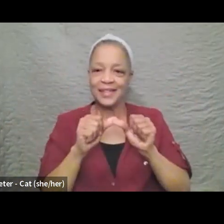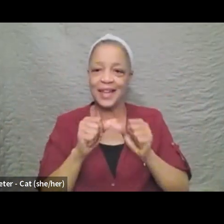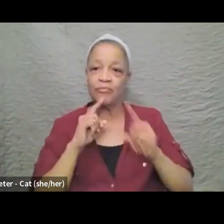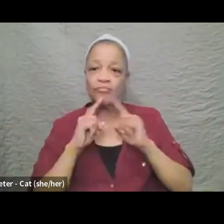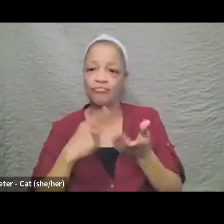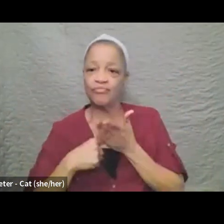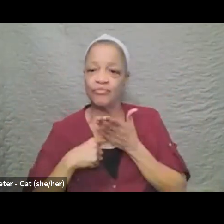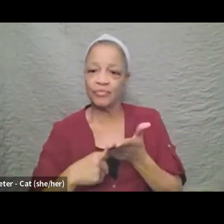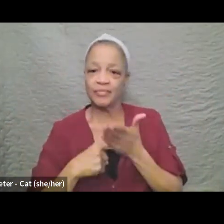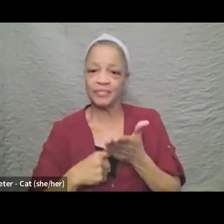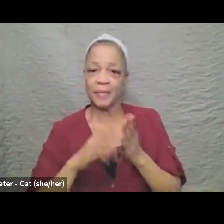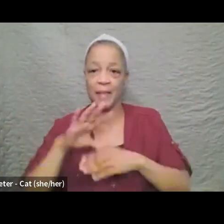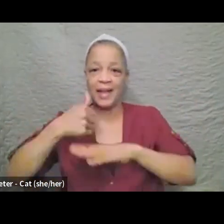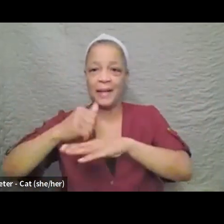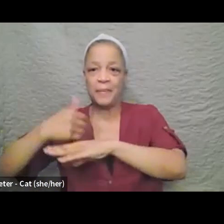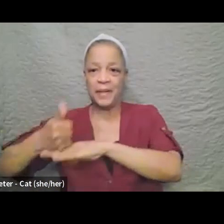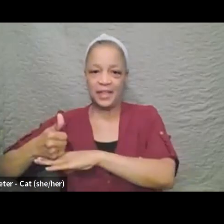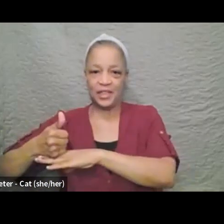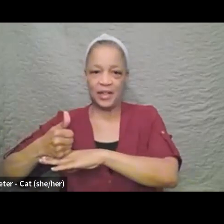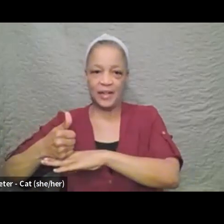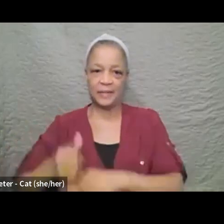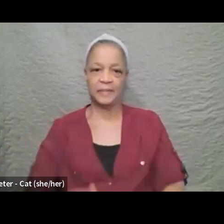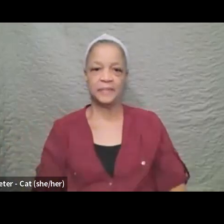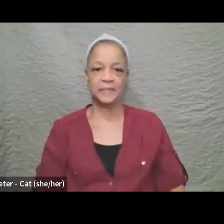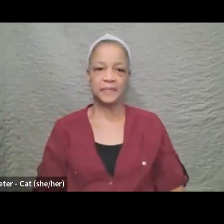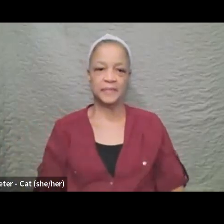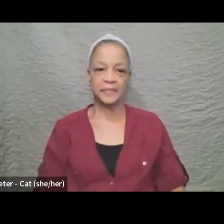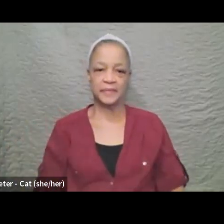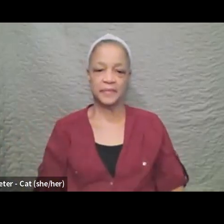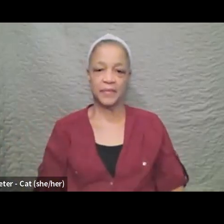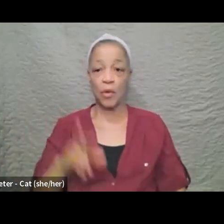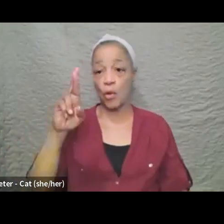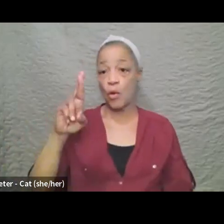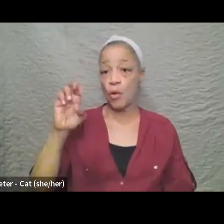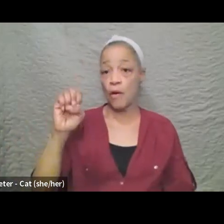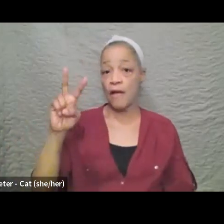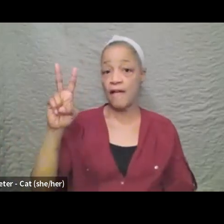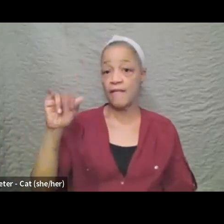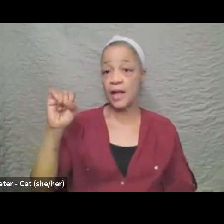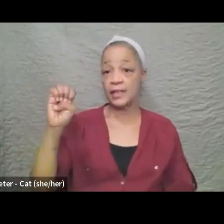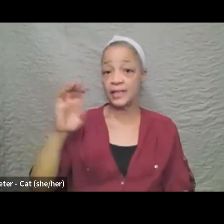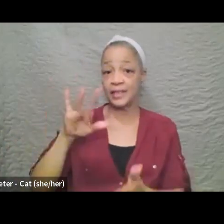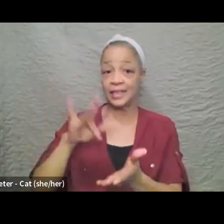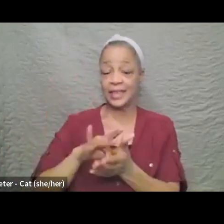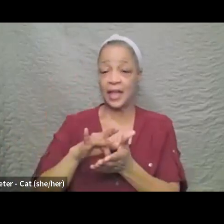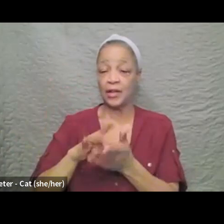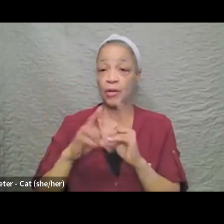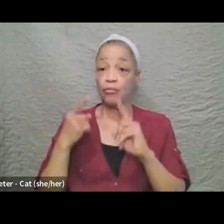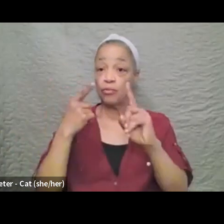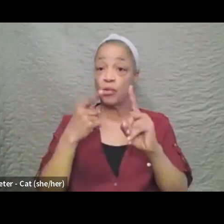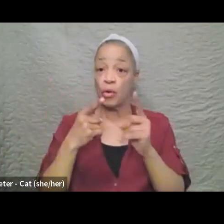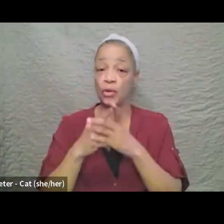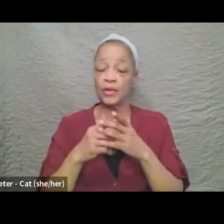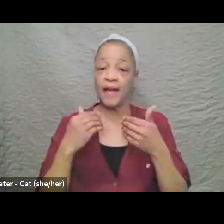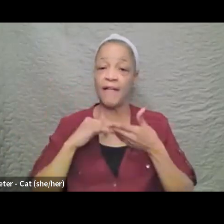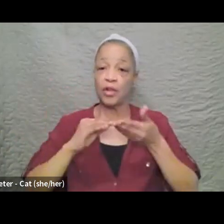conversation and implementation. The Revise Center aims to support a community of learning and activism